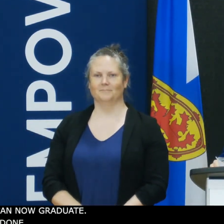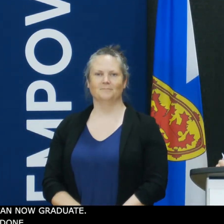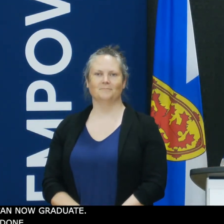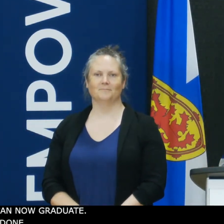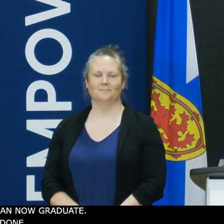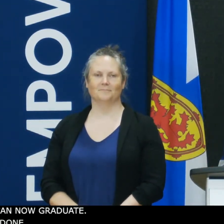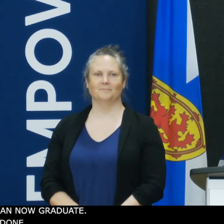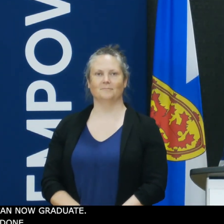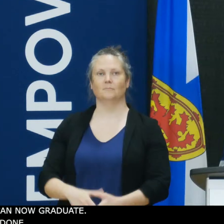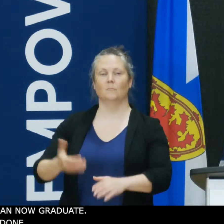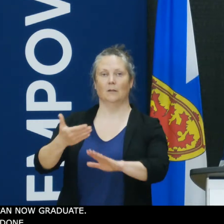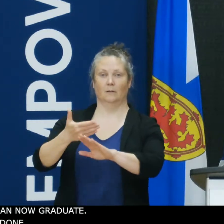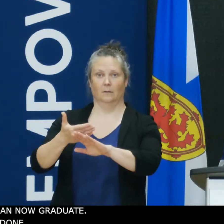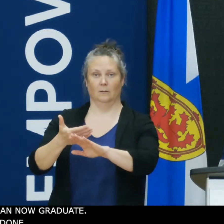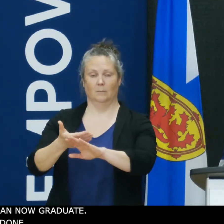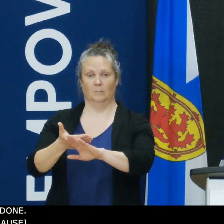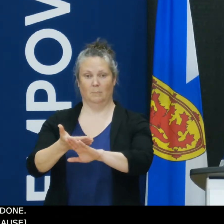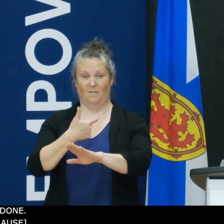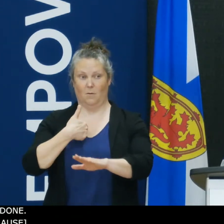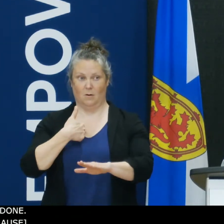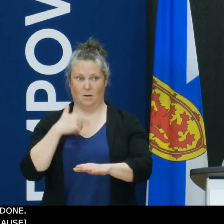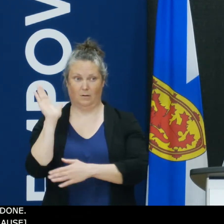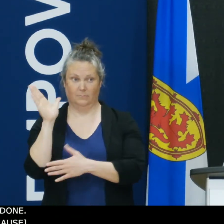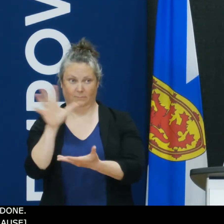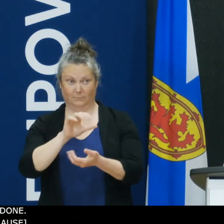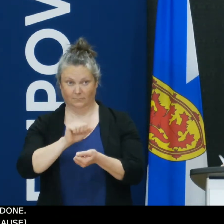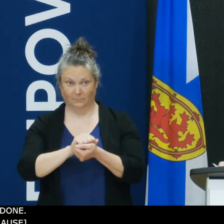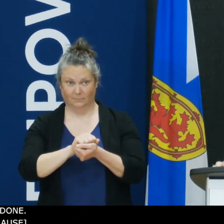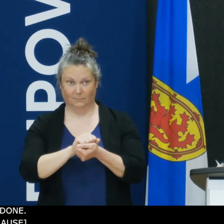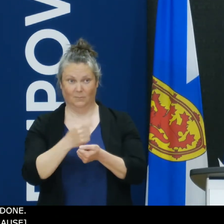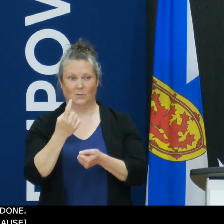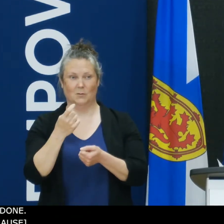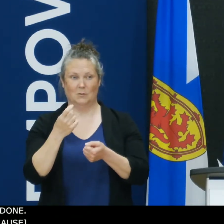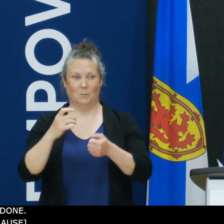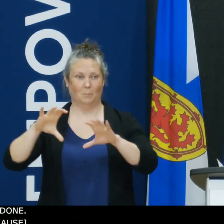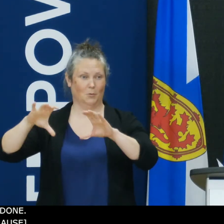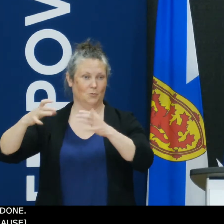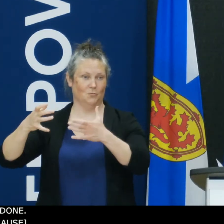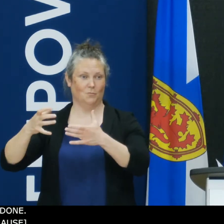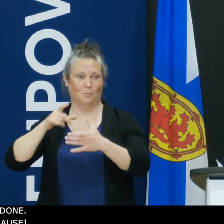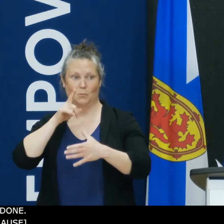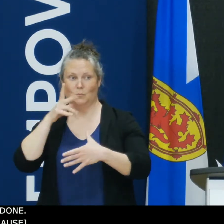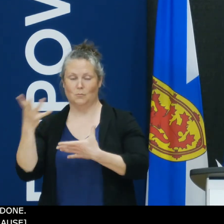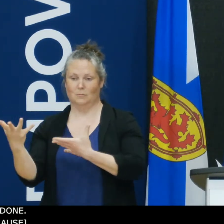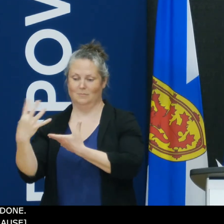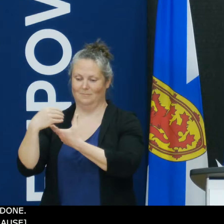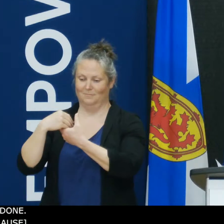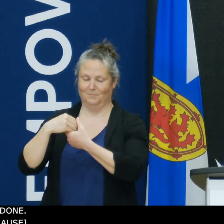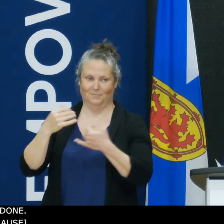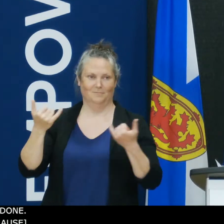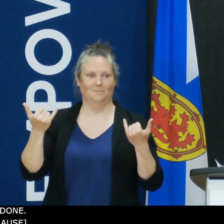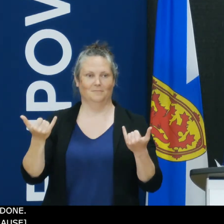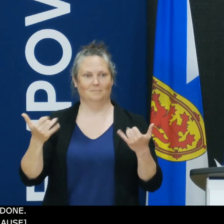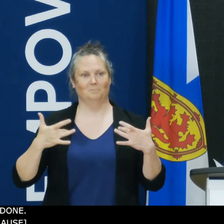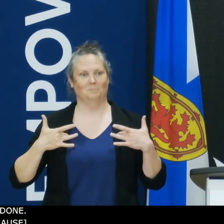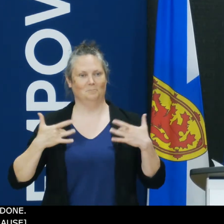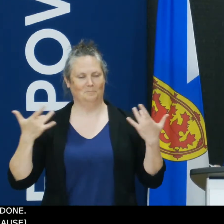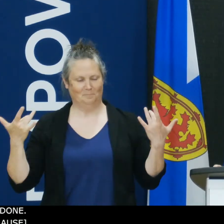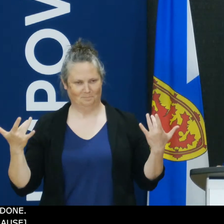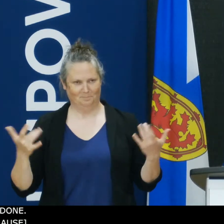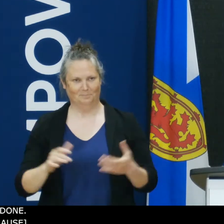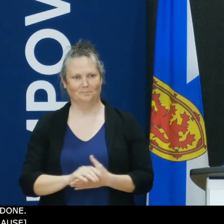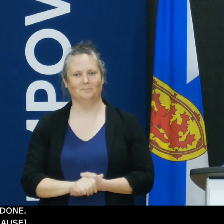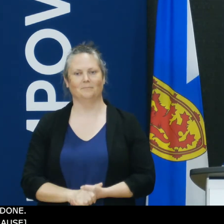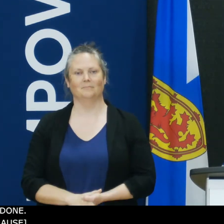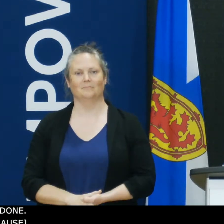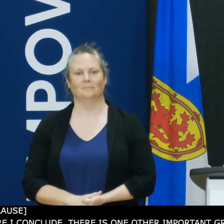And before I conclude, there's one other important group of individuals joining us this afternoon. Individuals